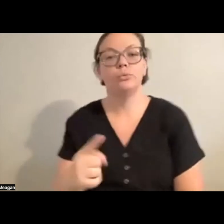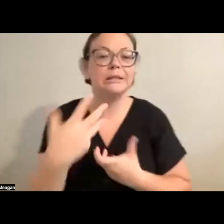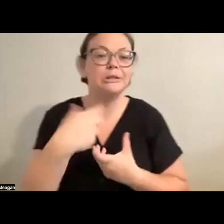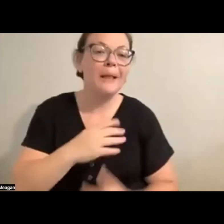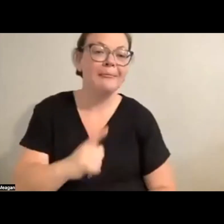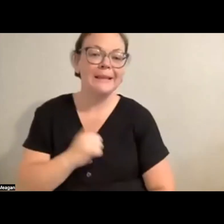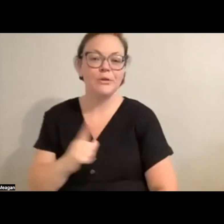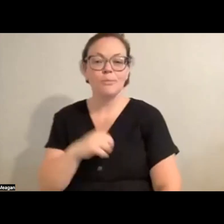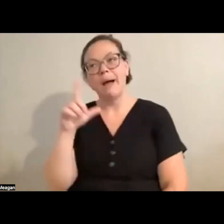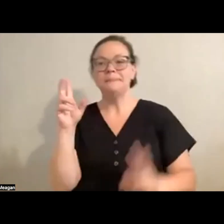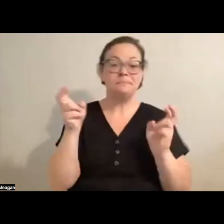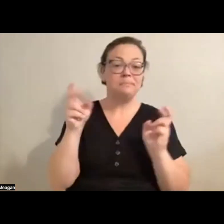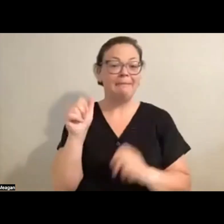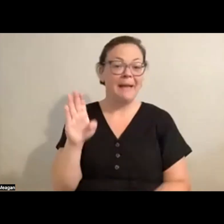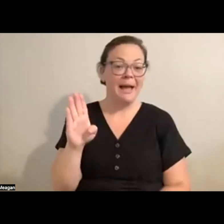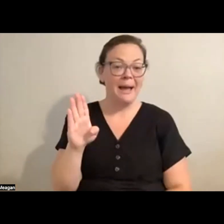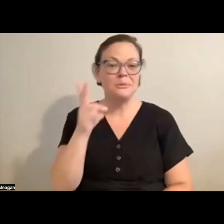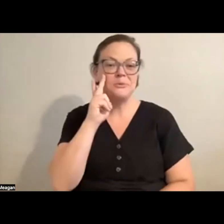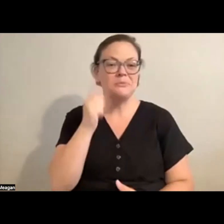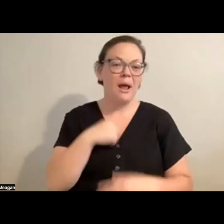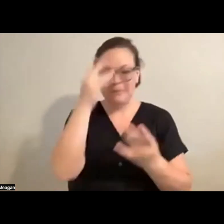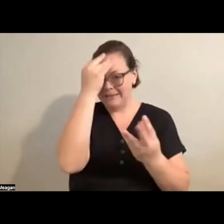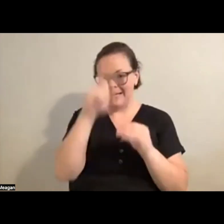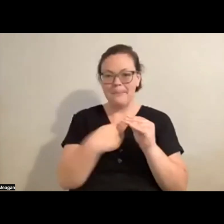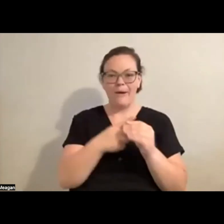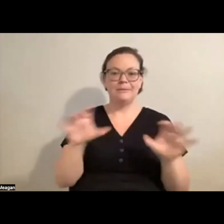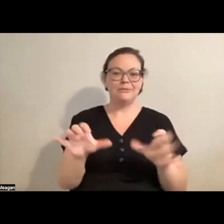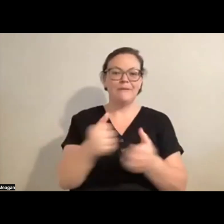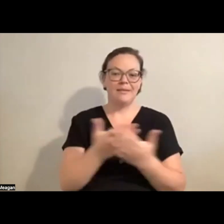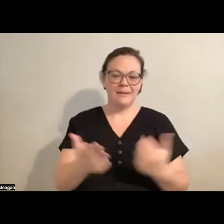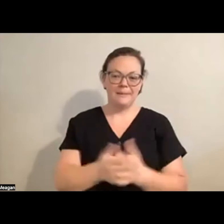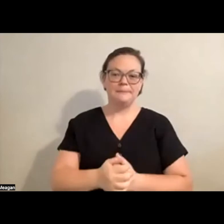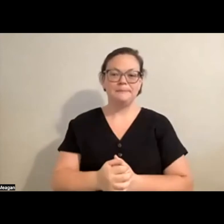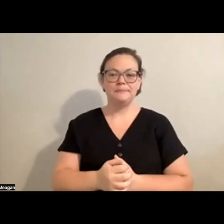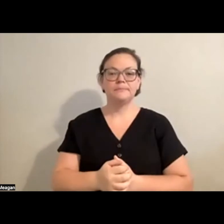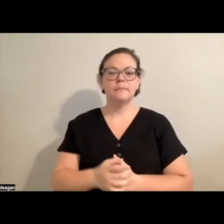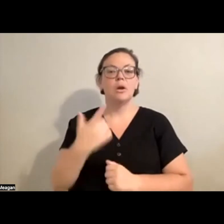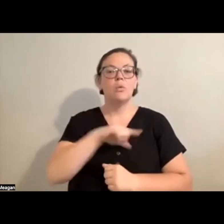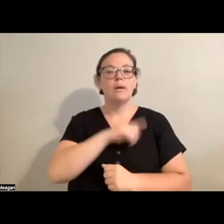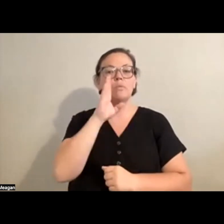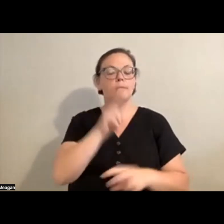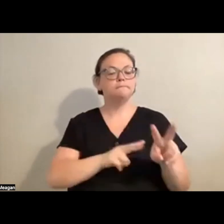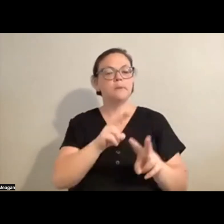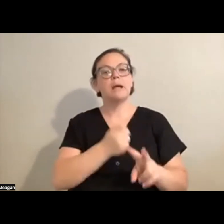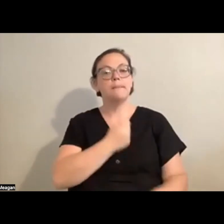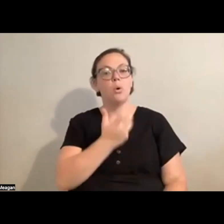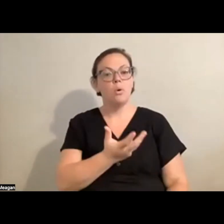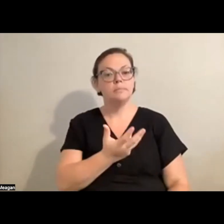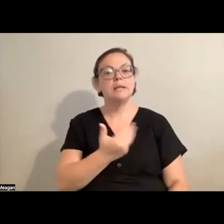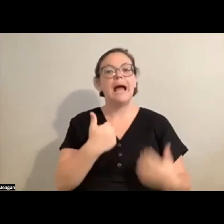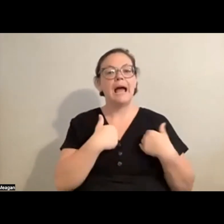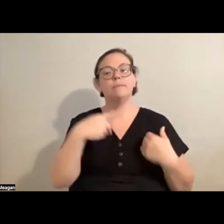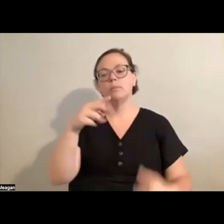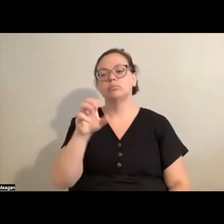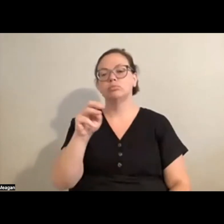my lab, to see what I was thinking about during all of this. And we're gonna look at some poems, and then I have some prompts for